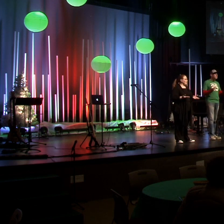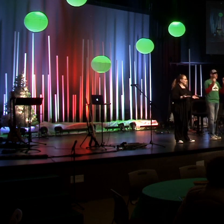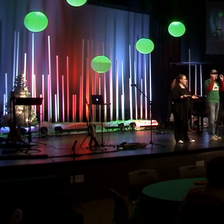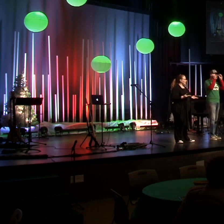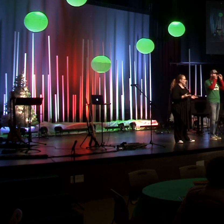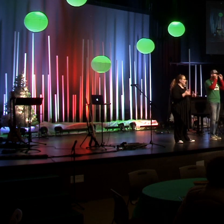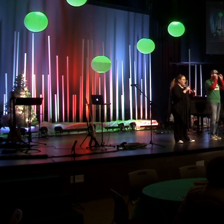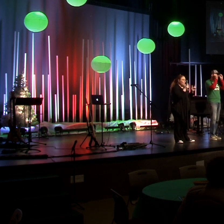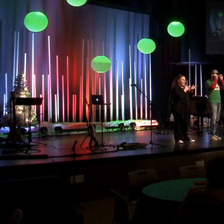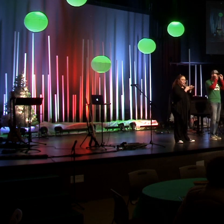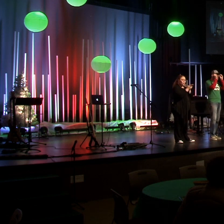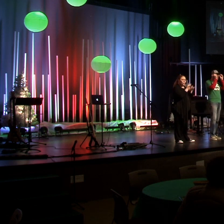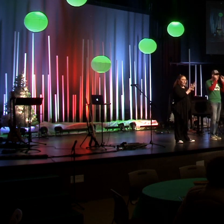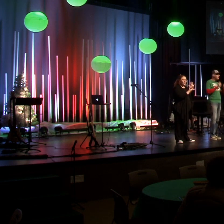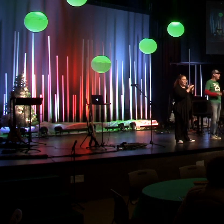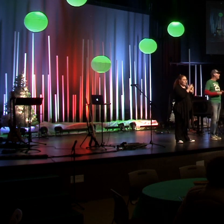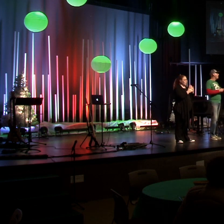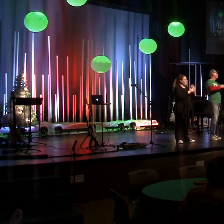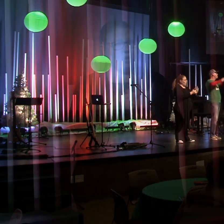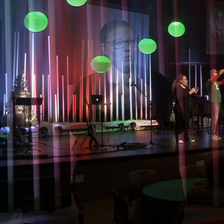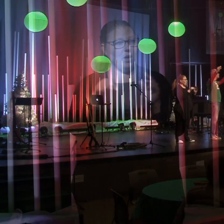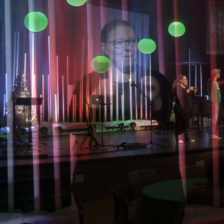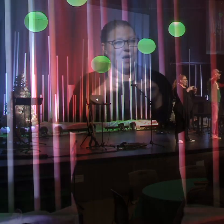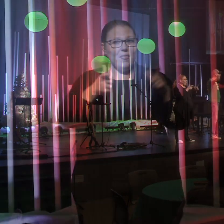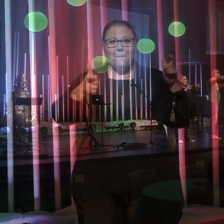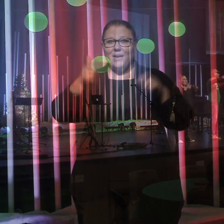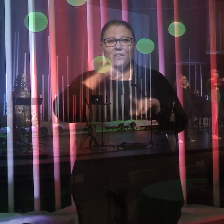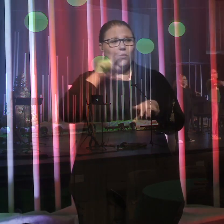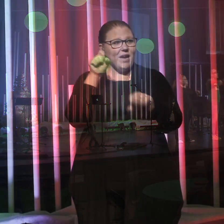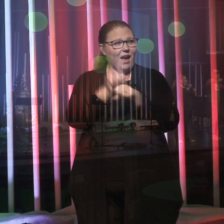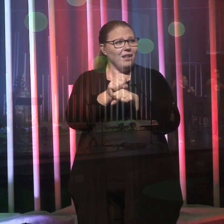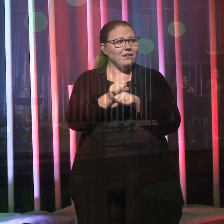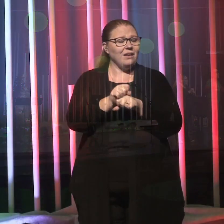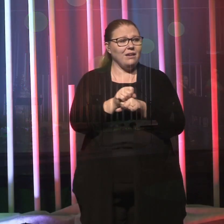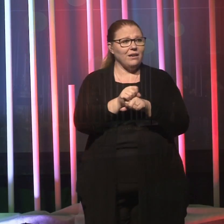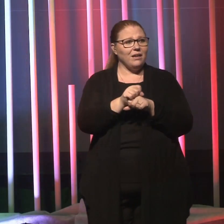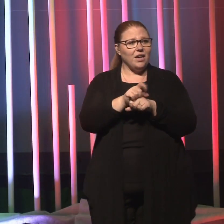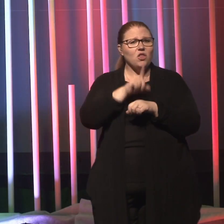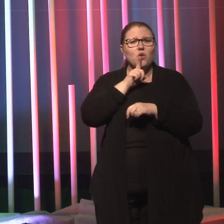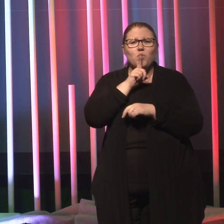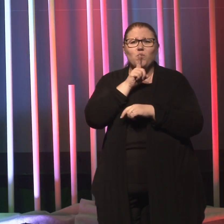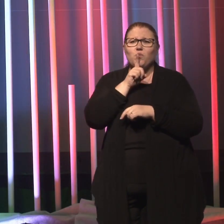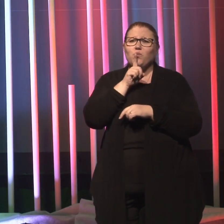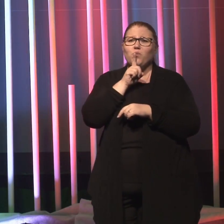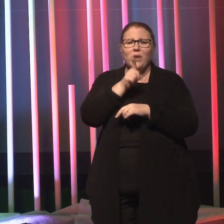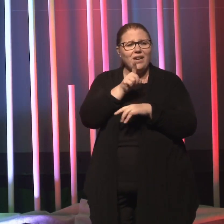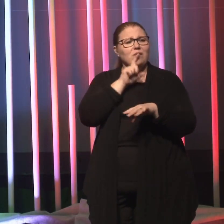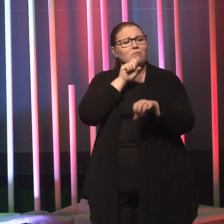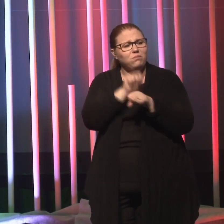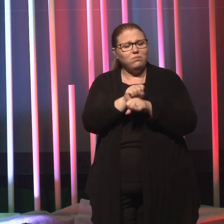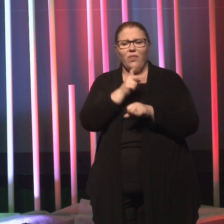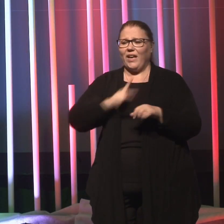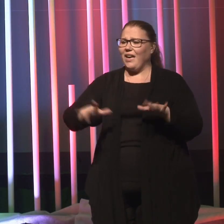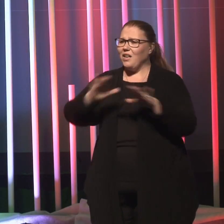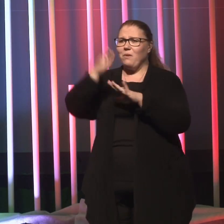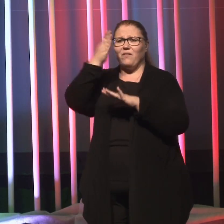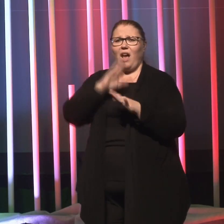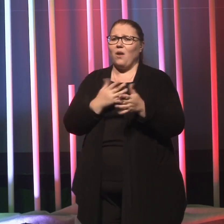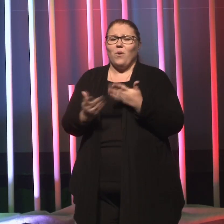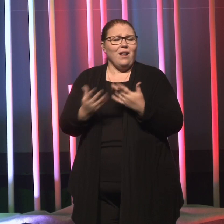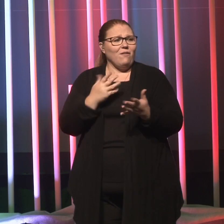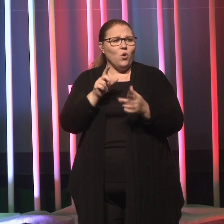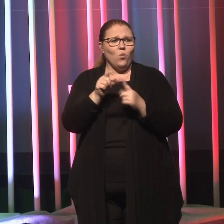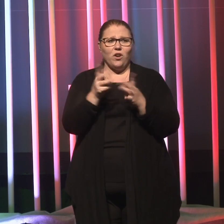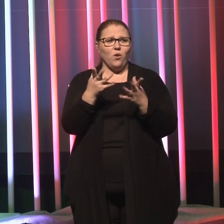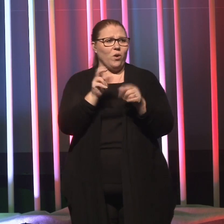See, the big truth that Jesus seems to reveal about the biggest reality, the really real, the sacred real, the kingdom of God, whatever word we use,